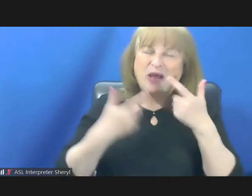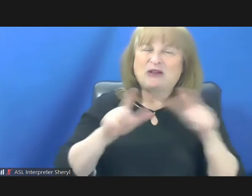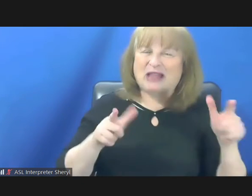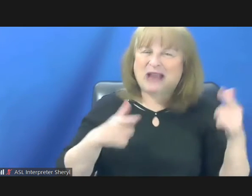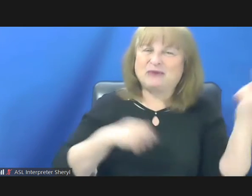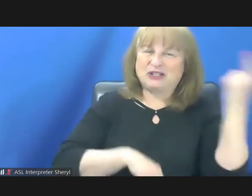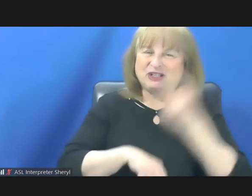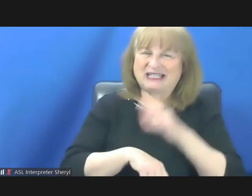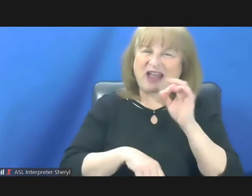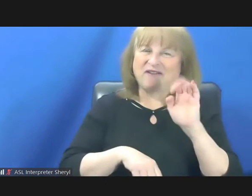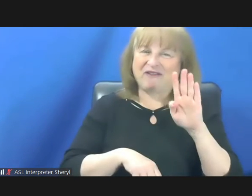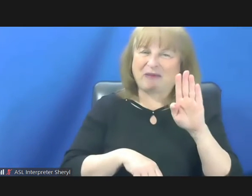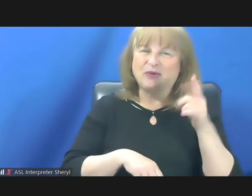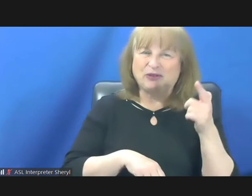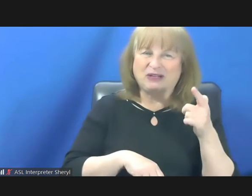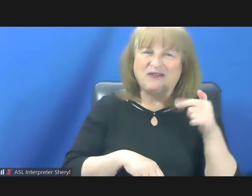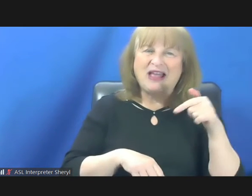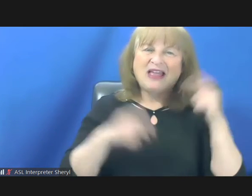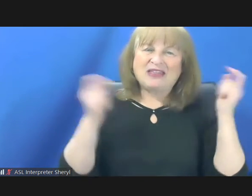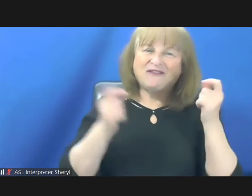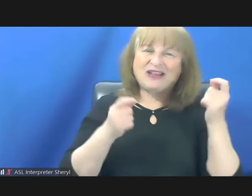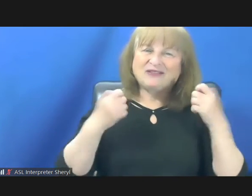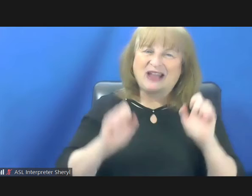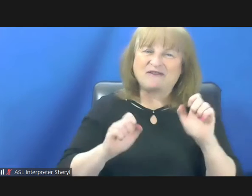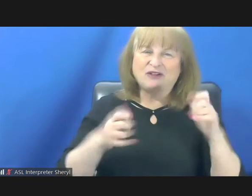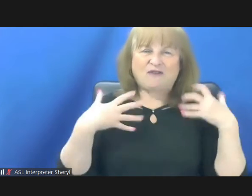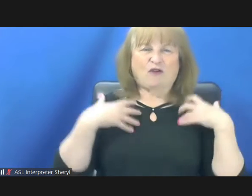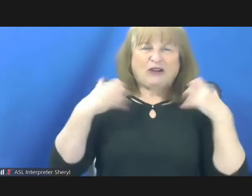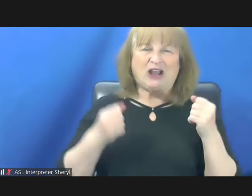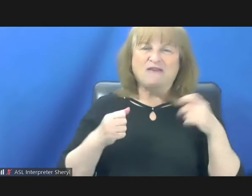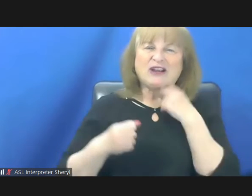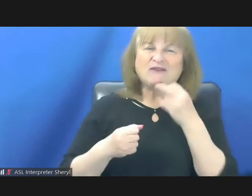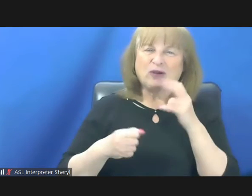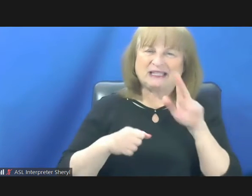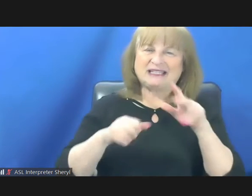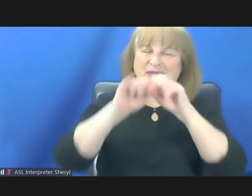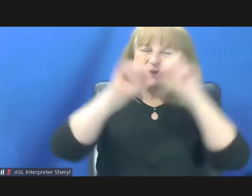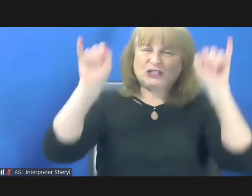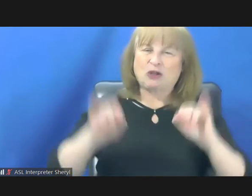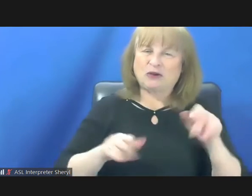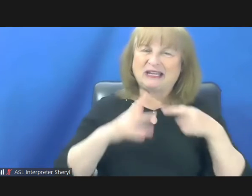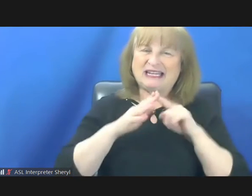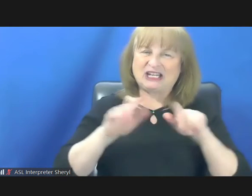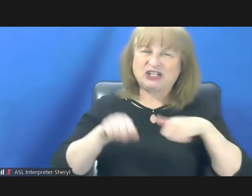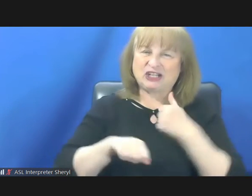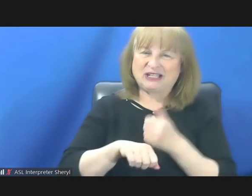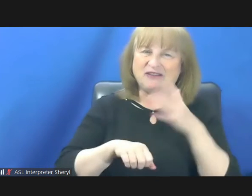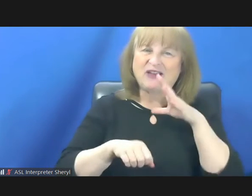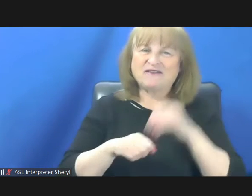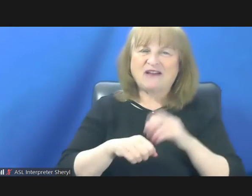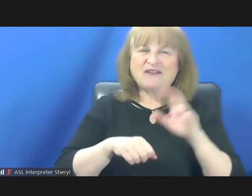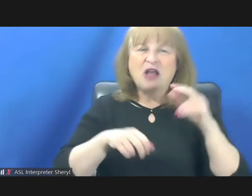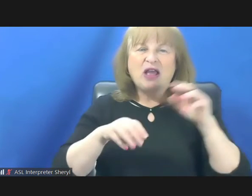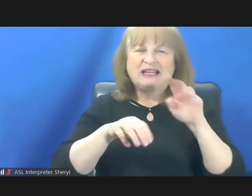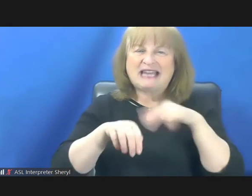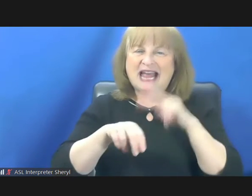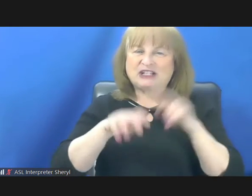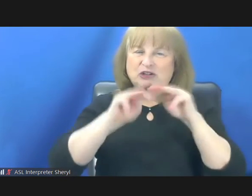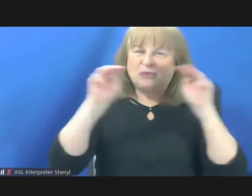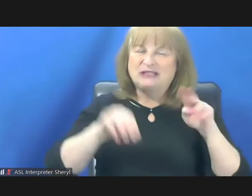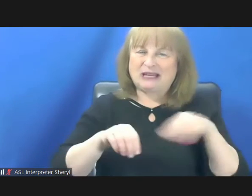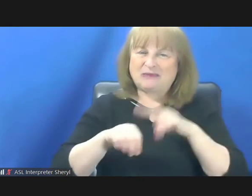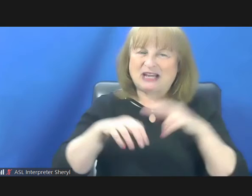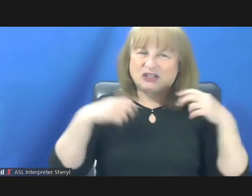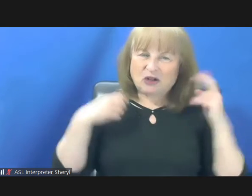voices, a Smithsonian initiative involving the National Museum of Natural History, the Center for Folklife and Cultural Heritage, the